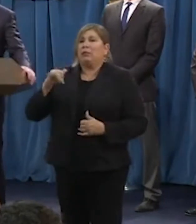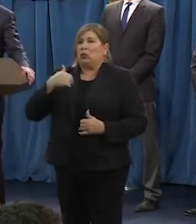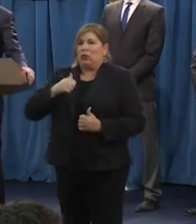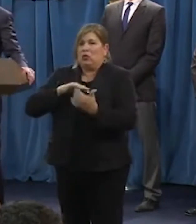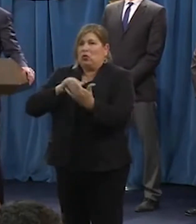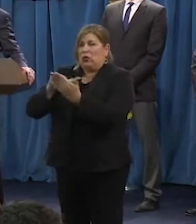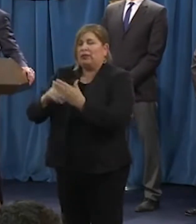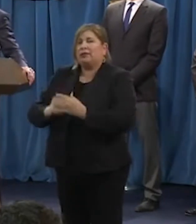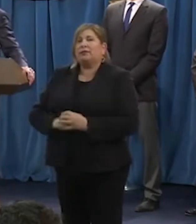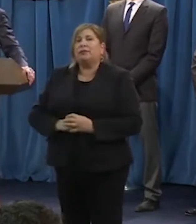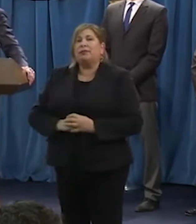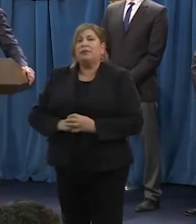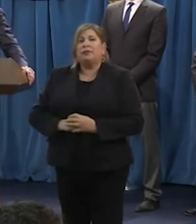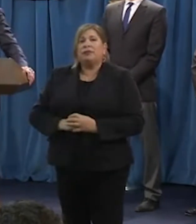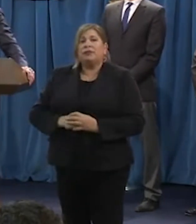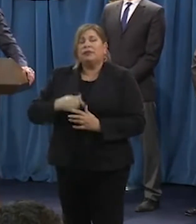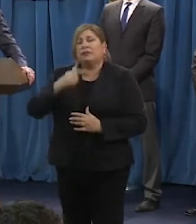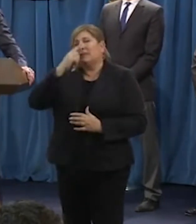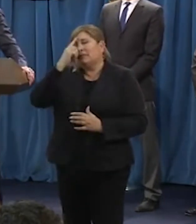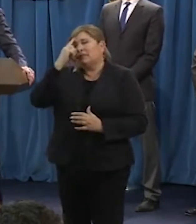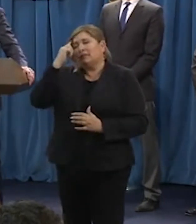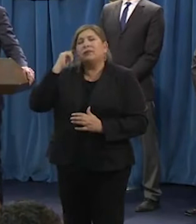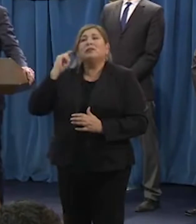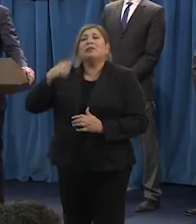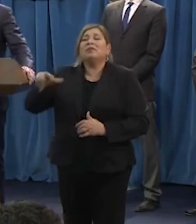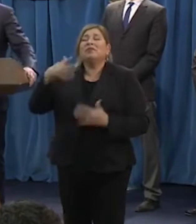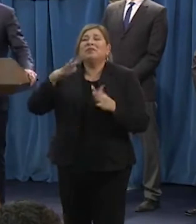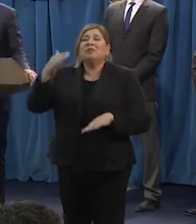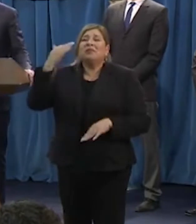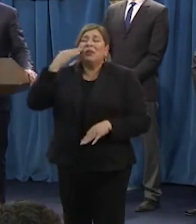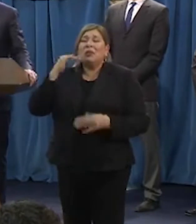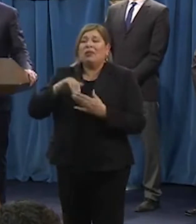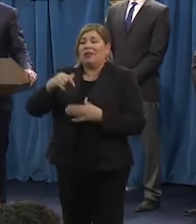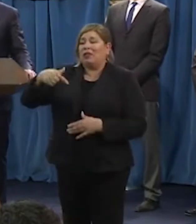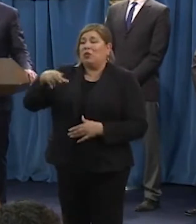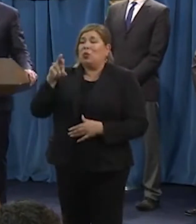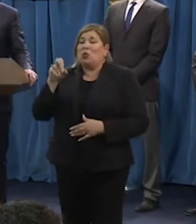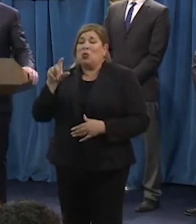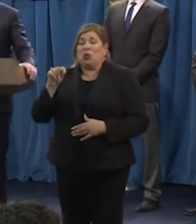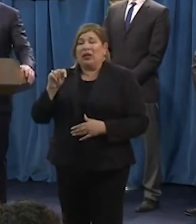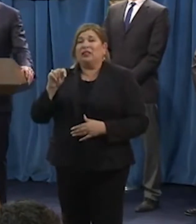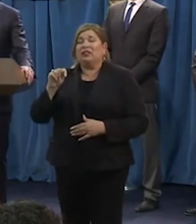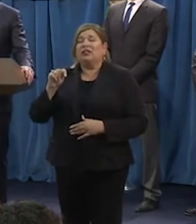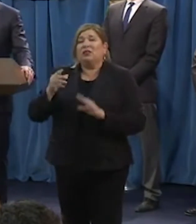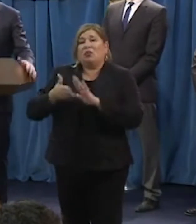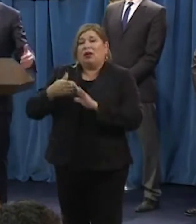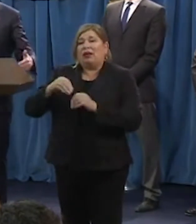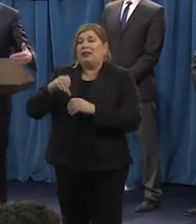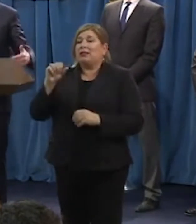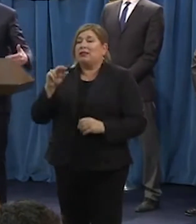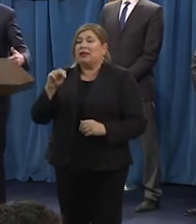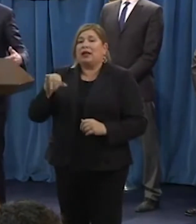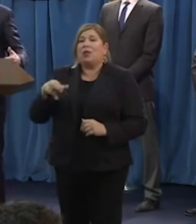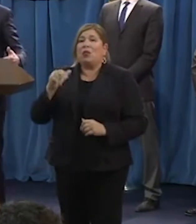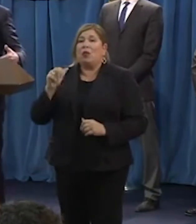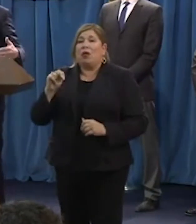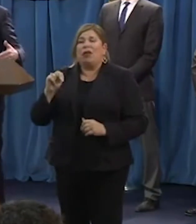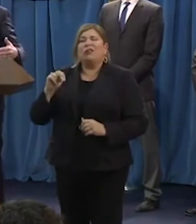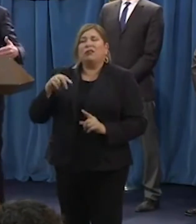as you know, has been in operation in San Juan Capistrano since the beginning of the week. They have been